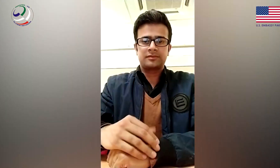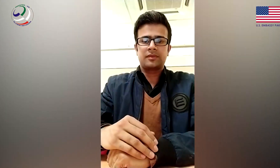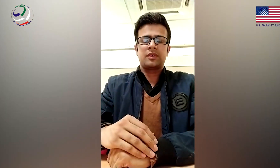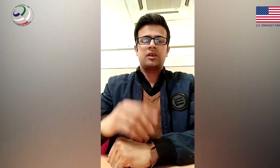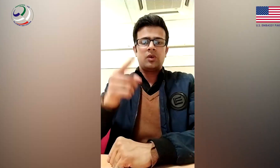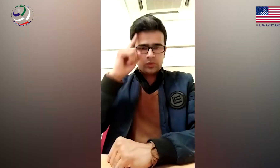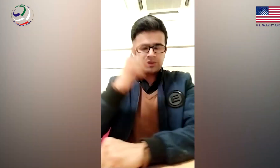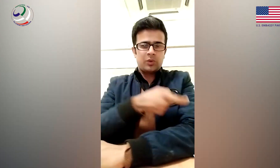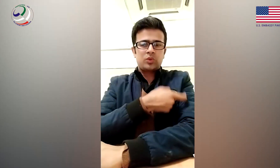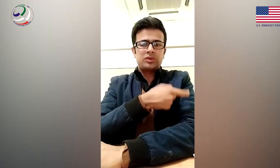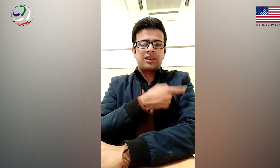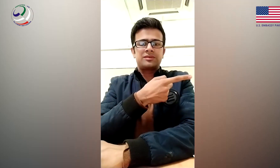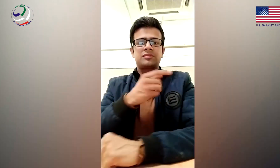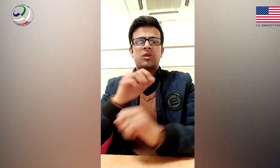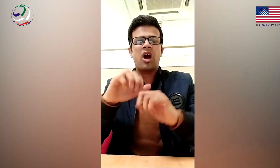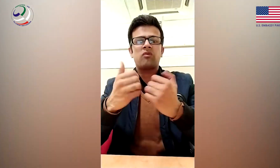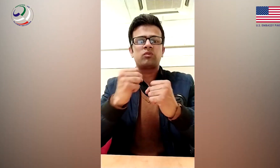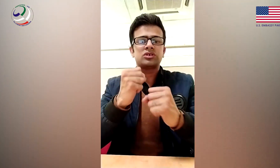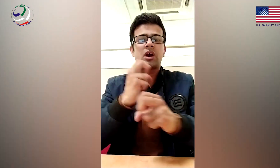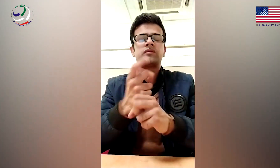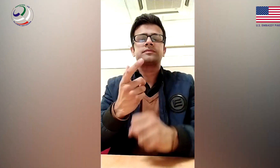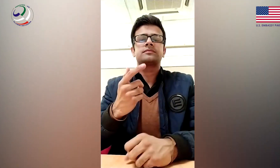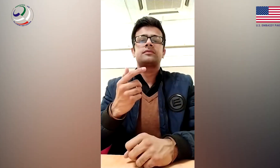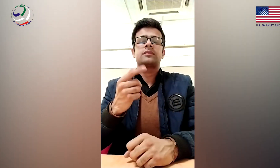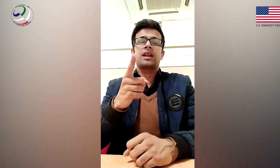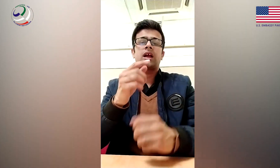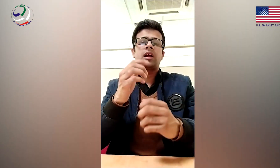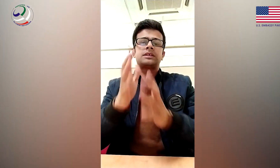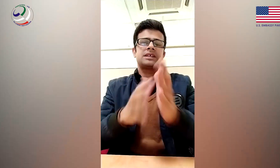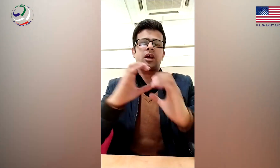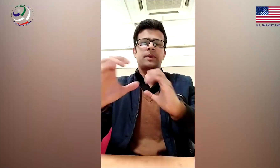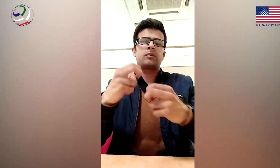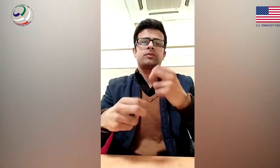Hello everyone. Do you know what kind of difficulties we face in the hospital?